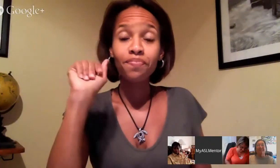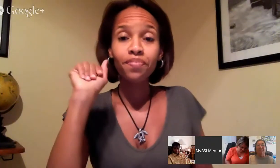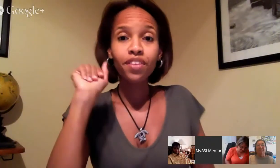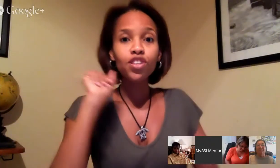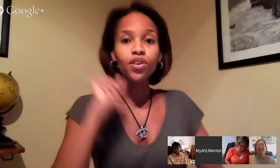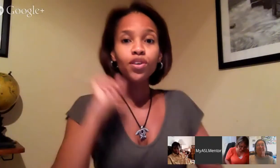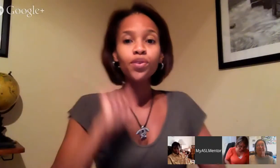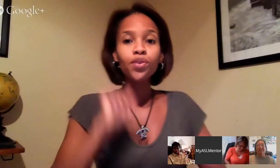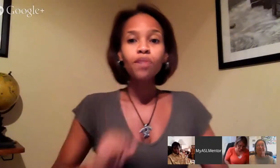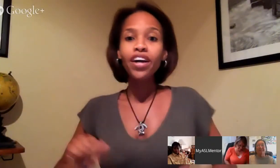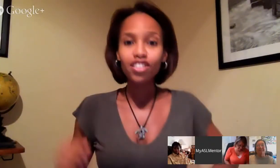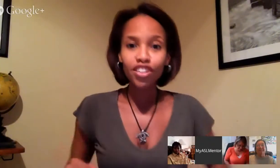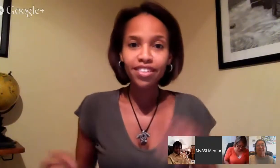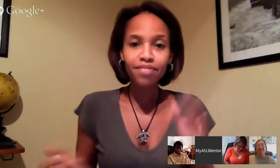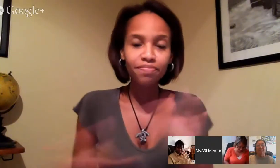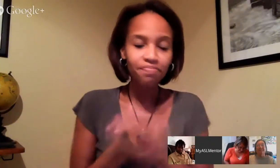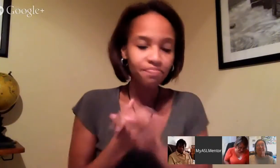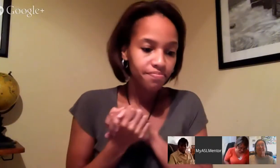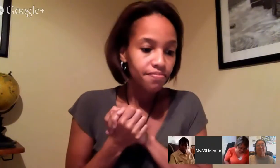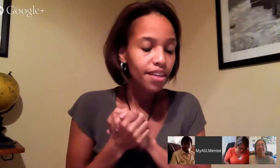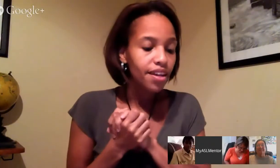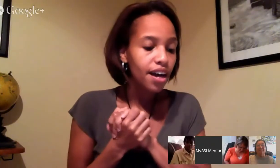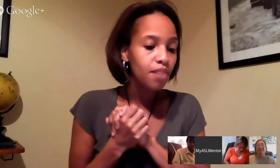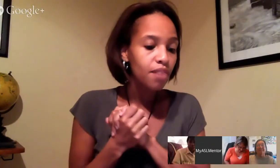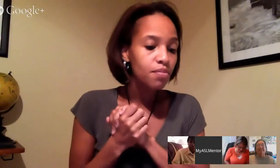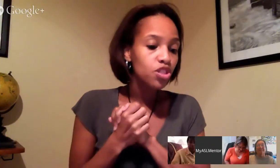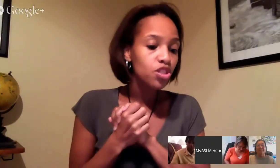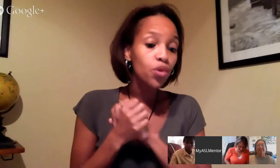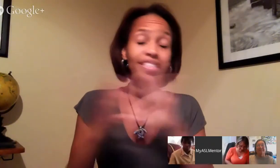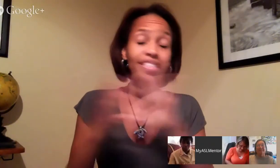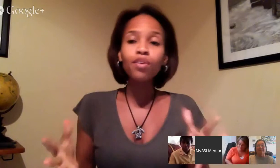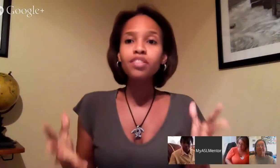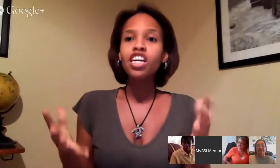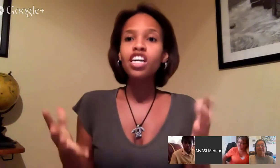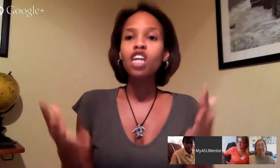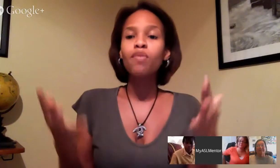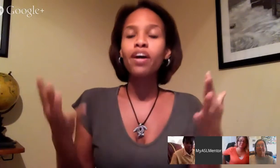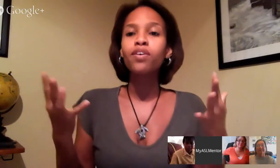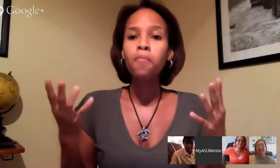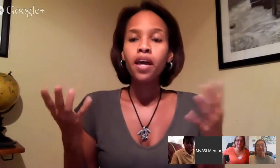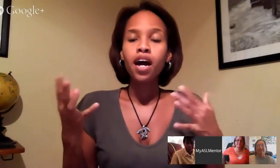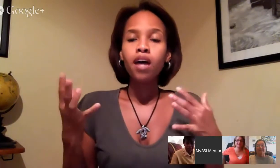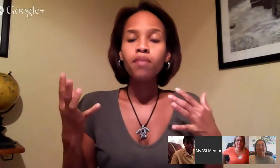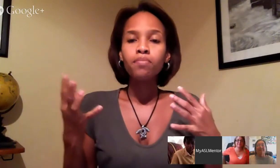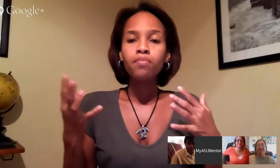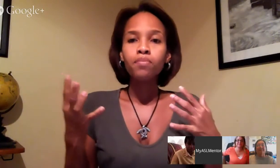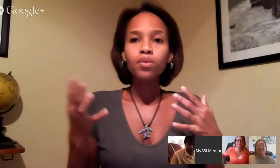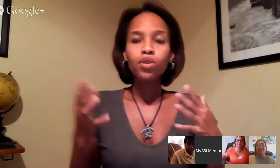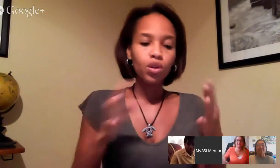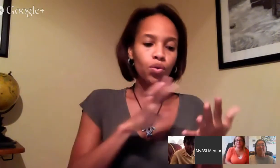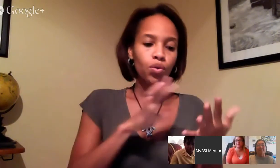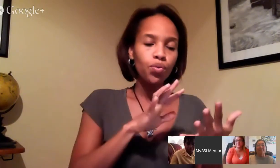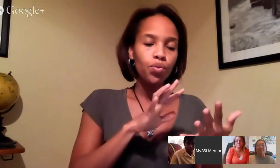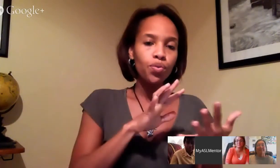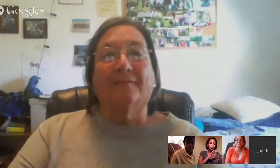Okay, so I'm going to go ahead and get started. So tonight we're going to be talking about